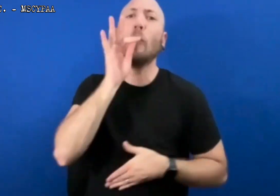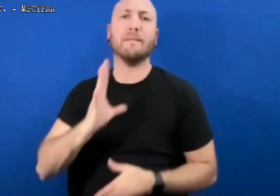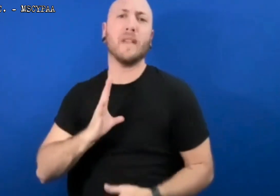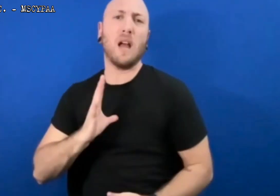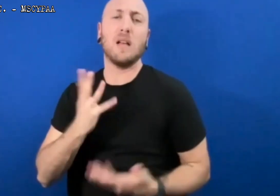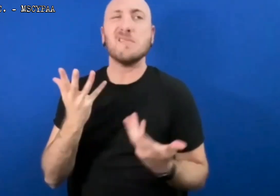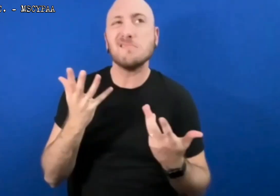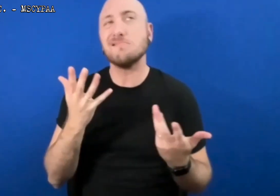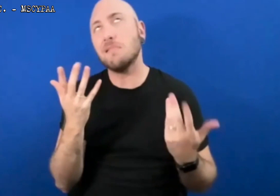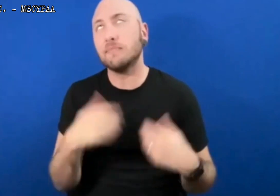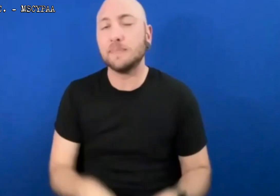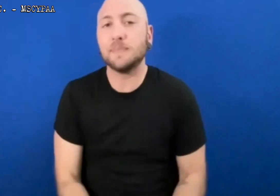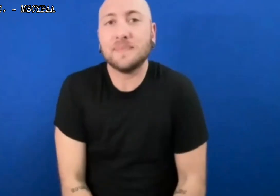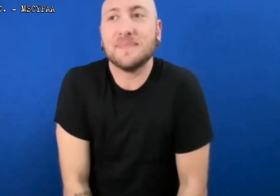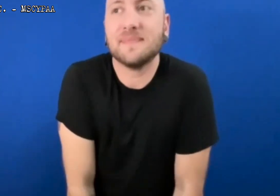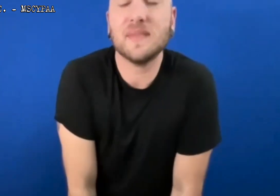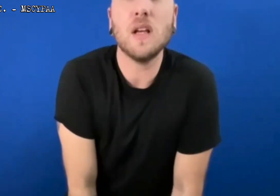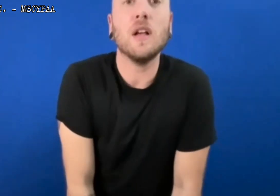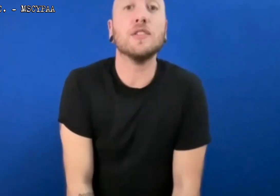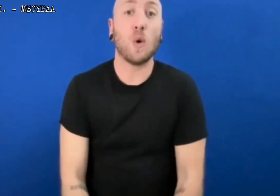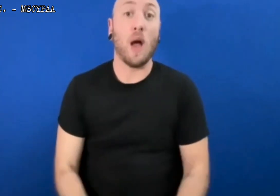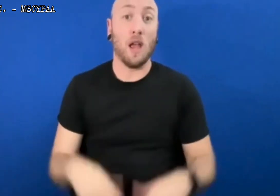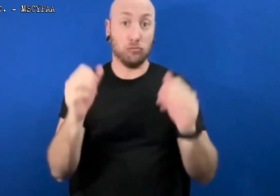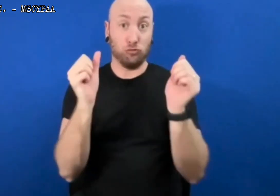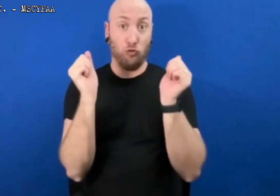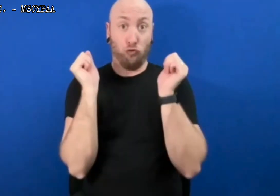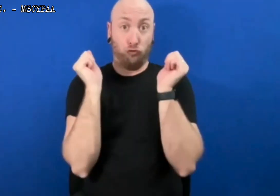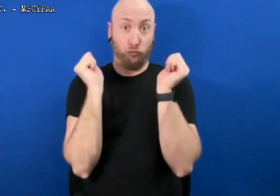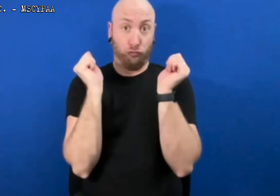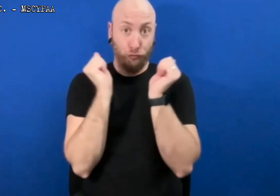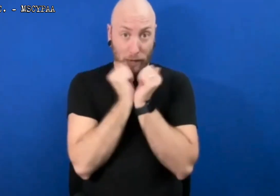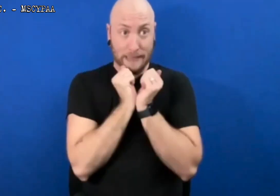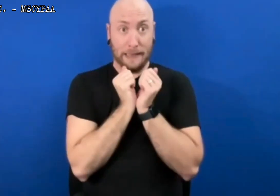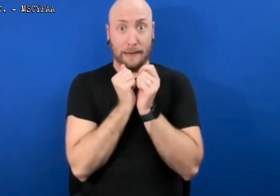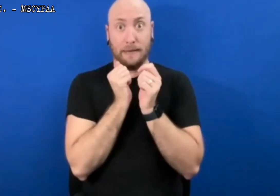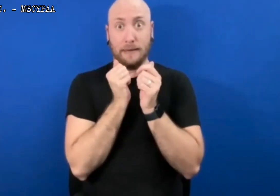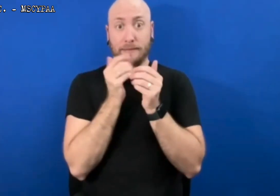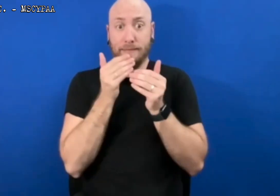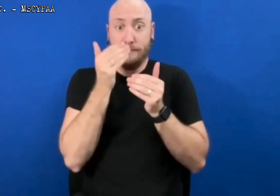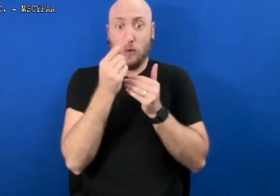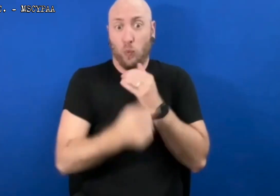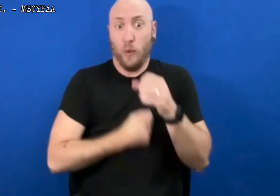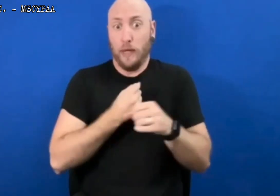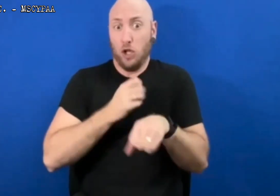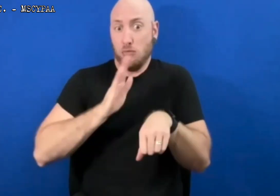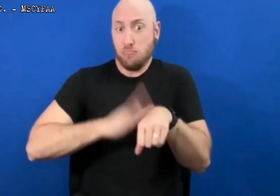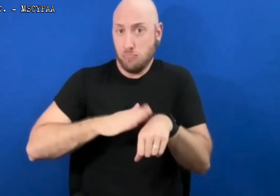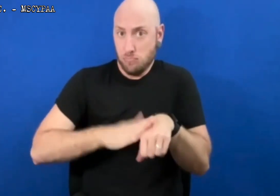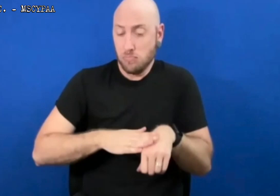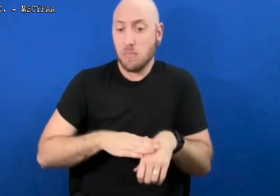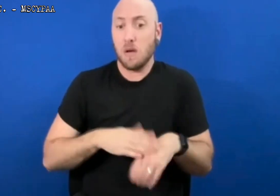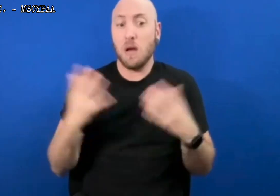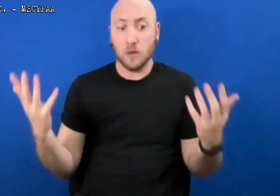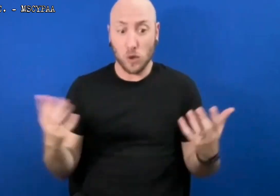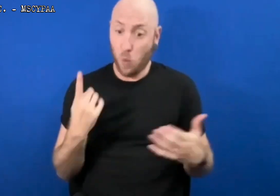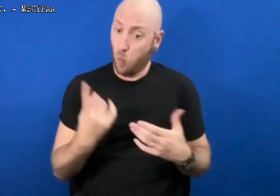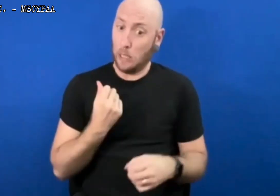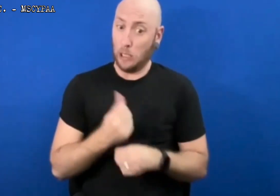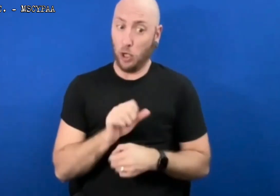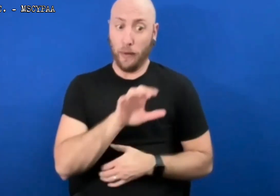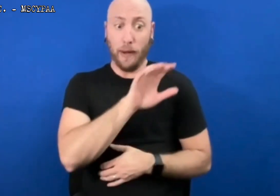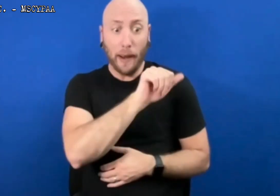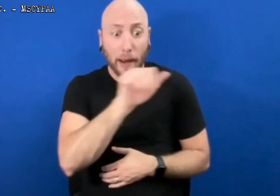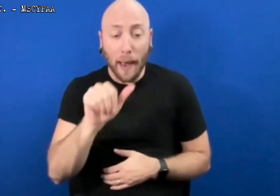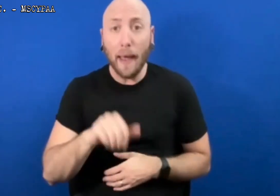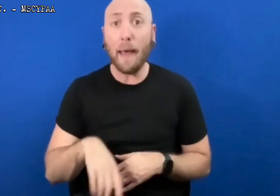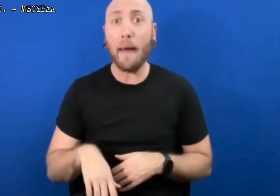you know, I was on probation for a year. Like, you know, AA, the steps, outside help, all like really, really